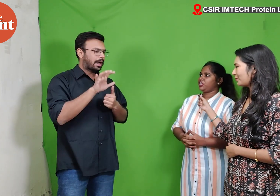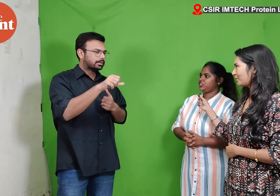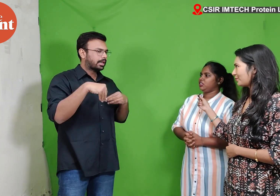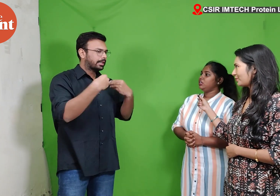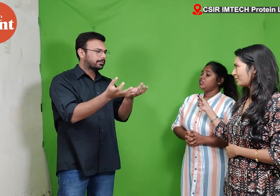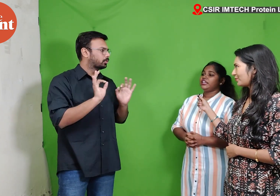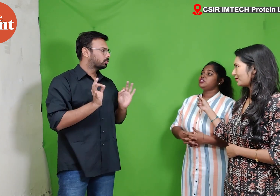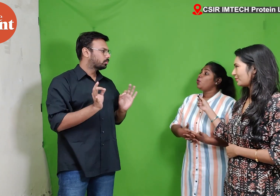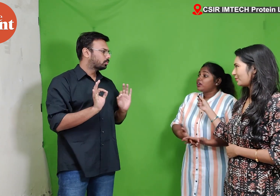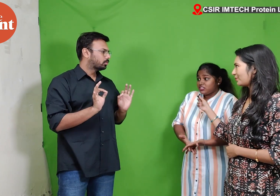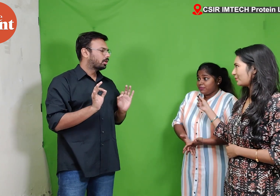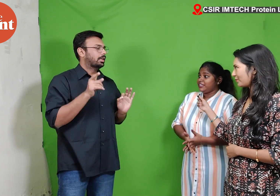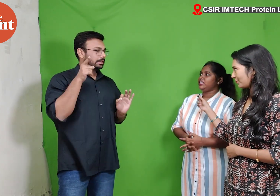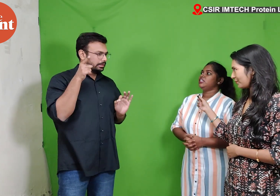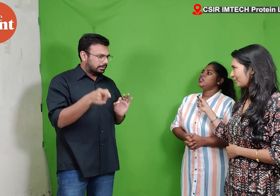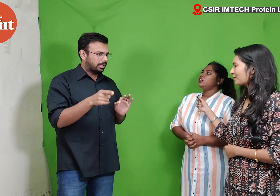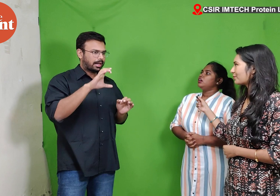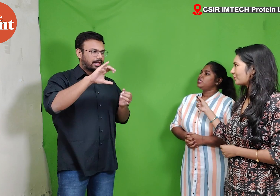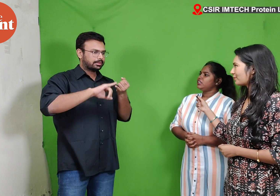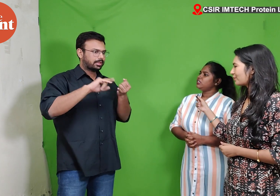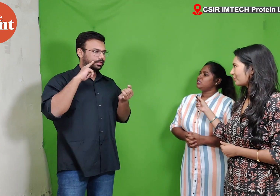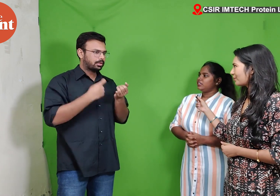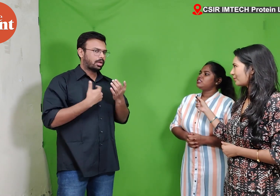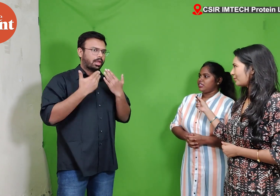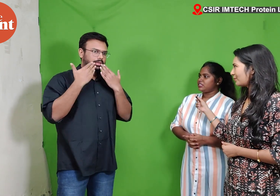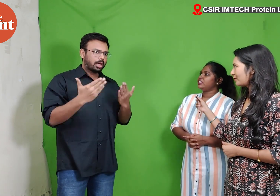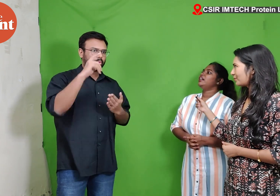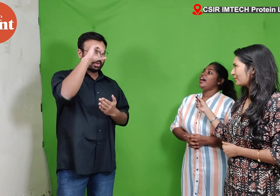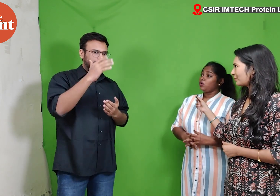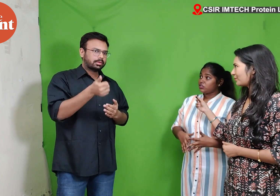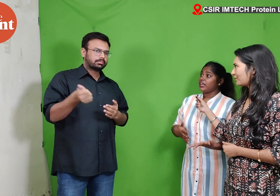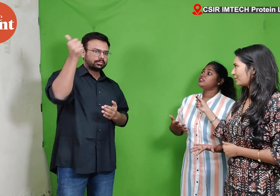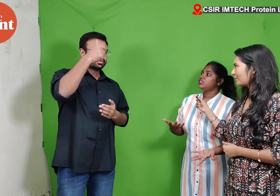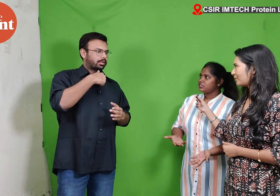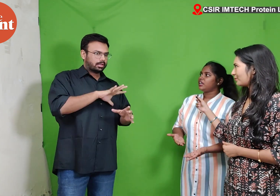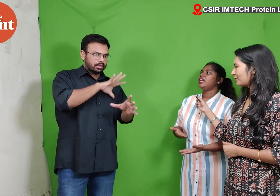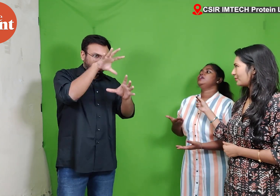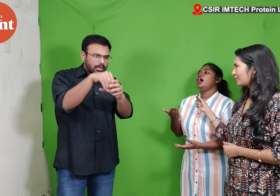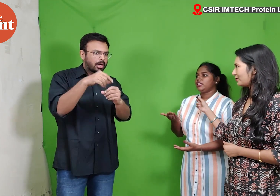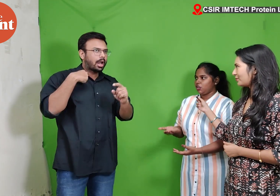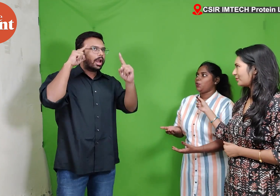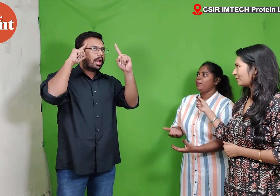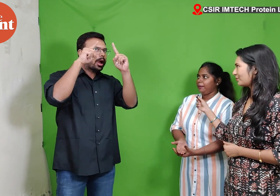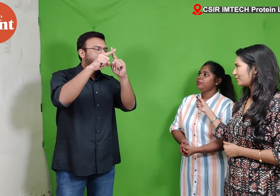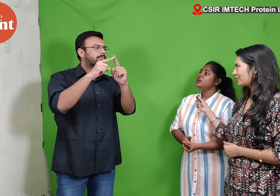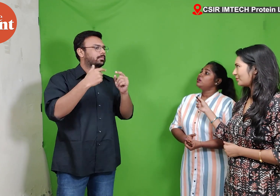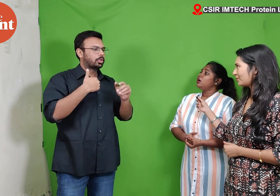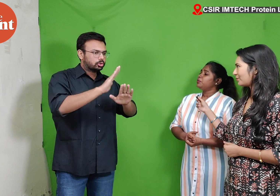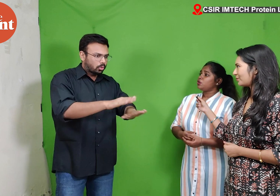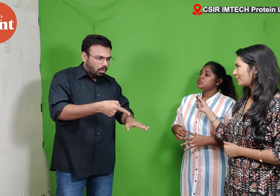I would like to thank CSIR and Dr. Alkamam for including us and aiming to provide STEM education